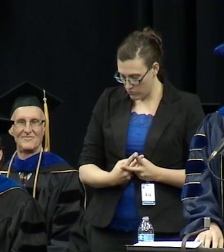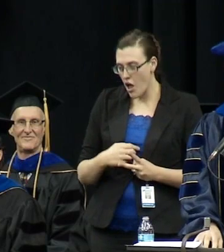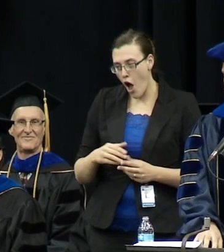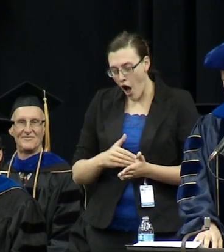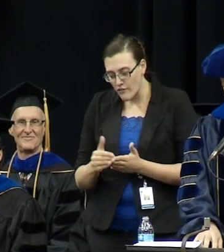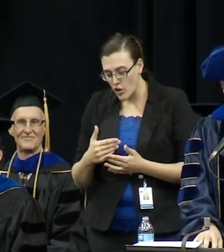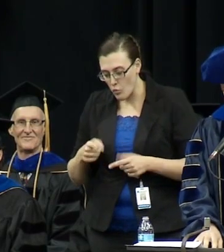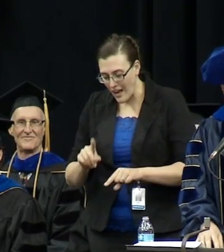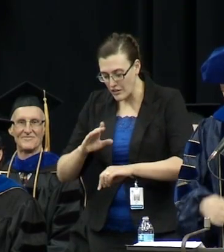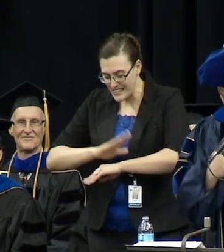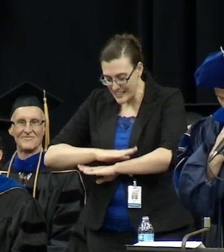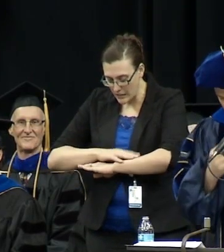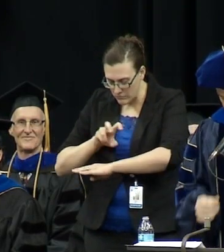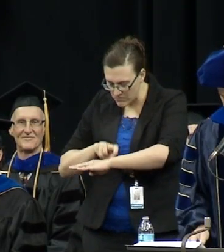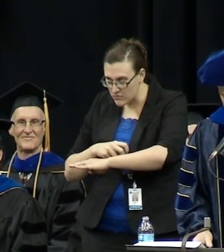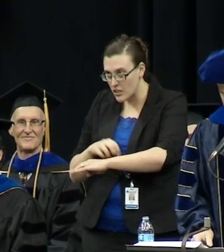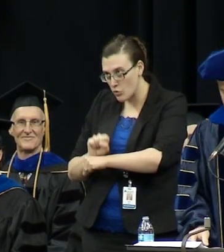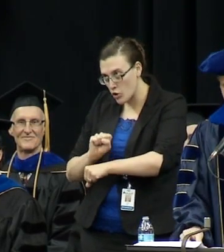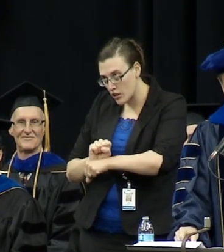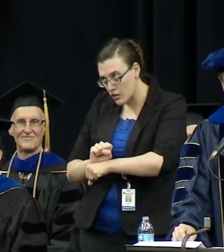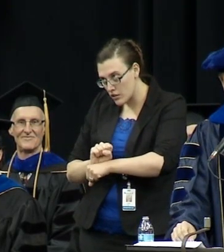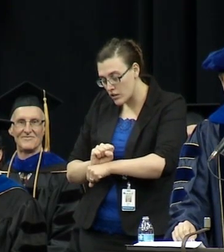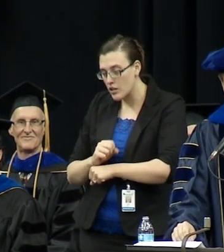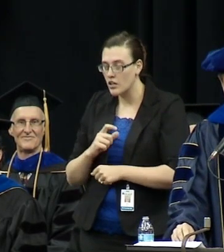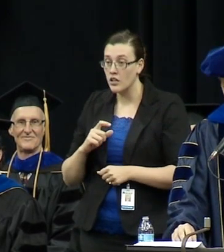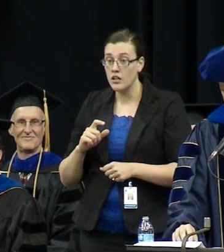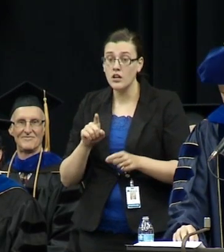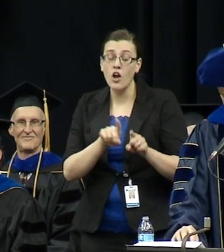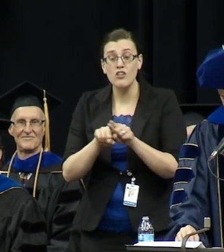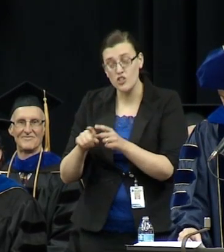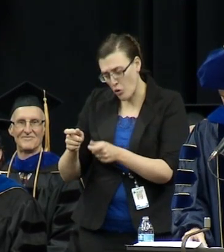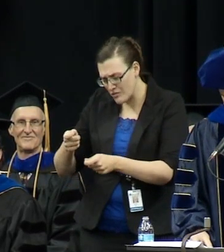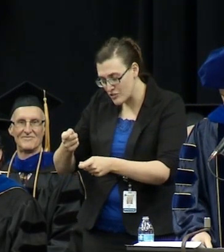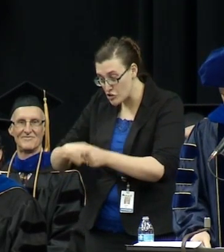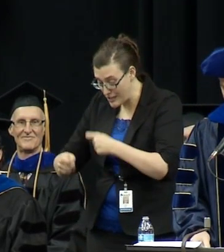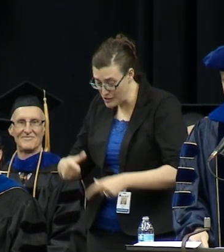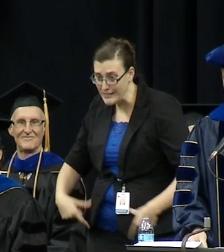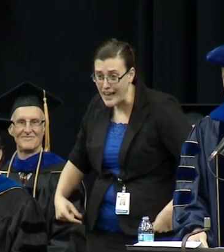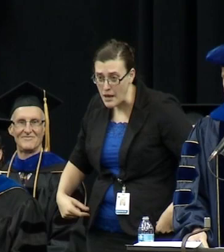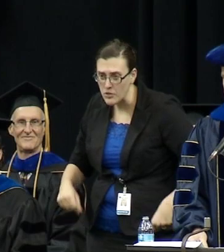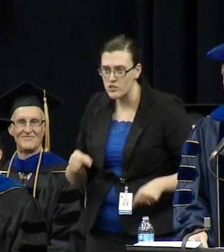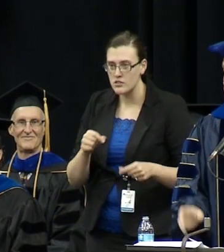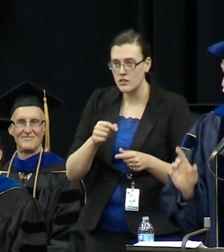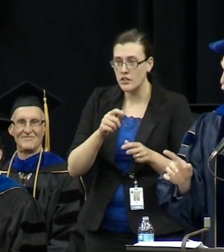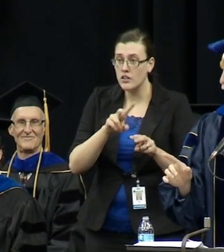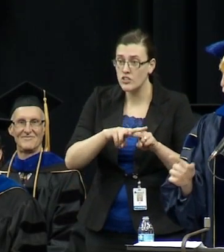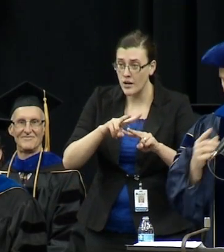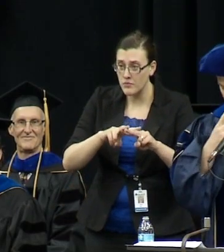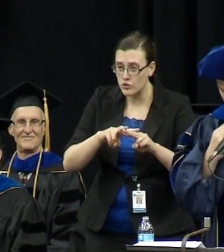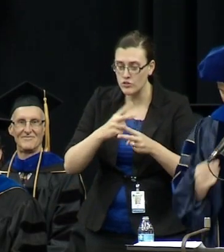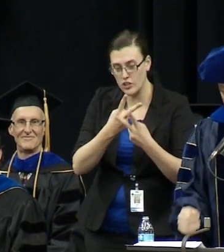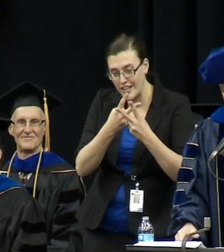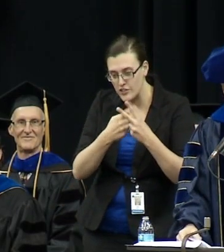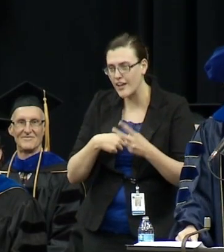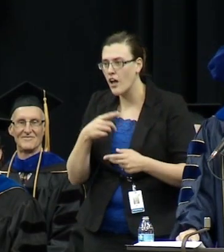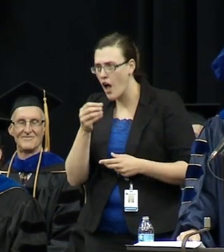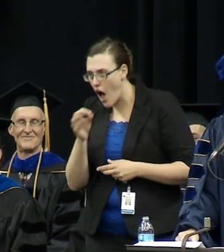while sitting at your desk at work. Hashtag, we're changing diapers of twins. It's a true story.